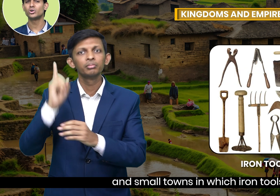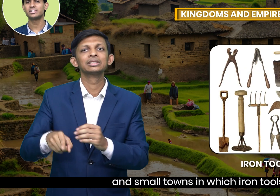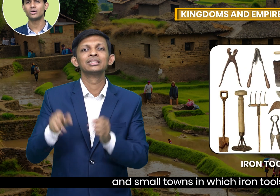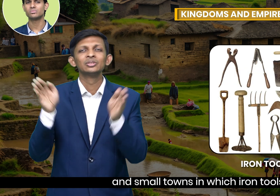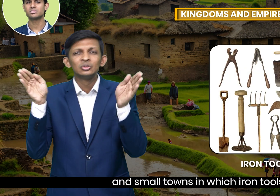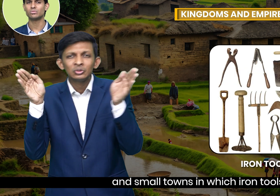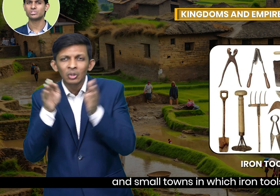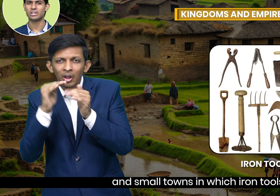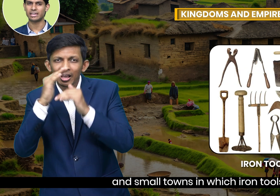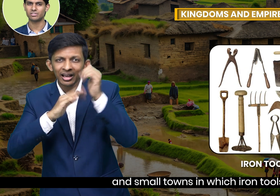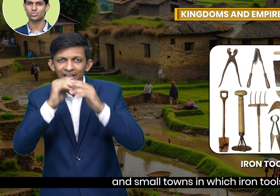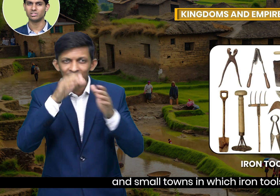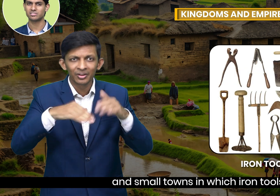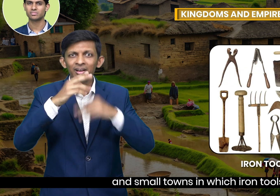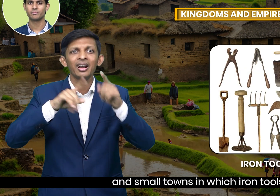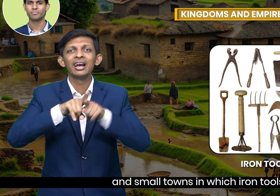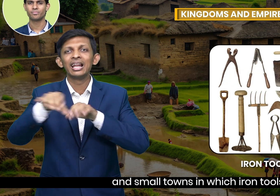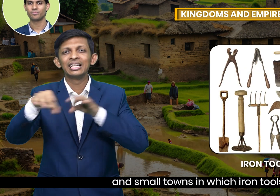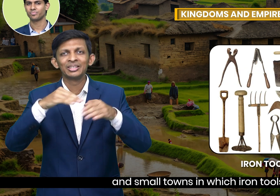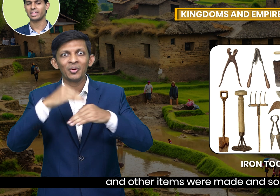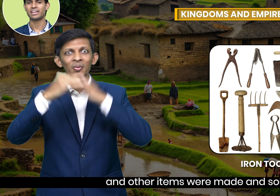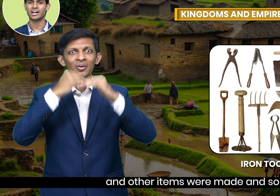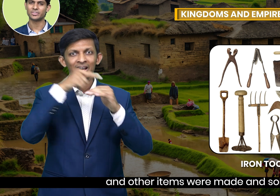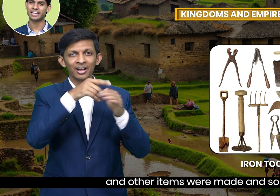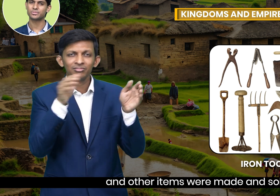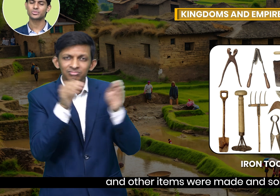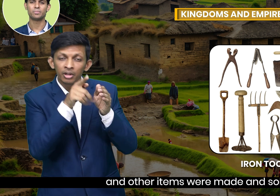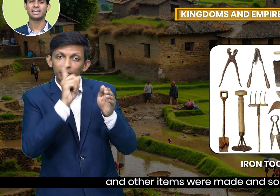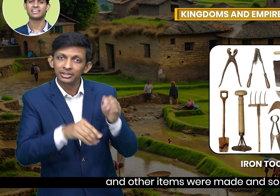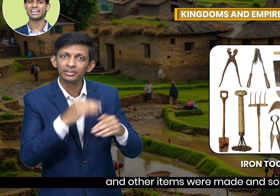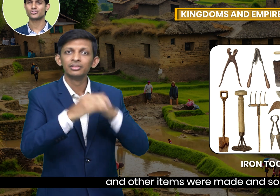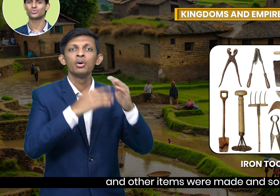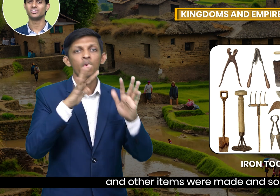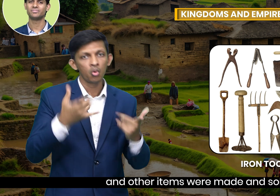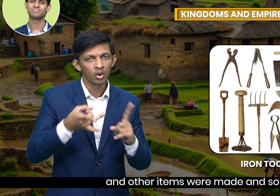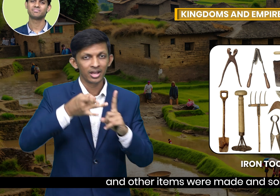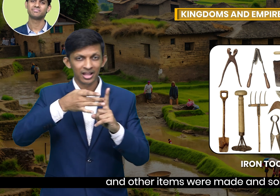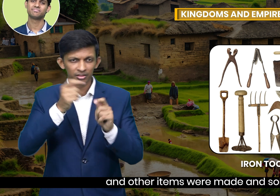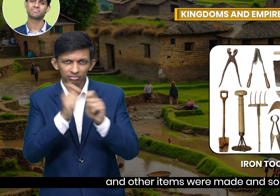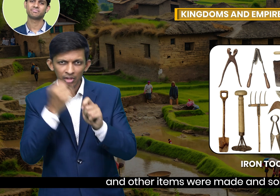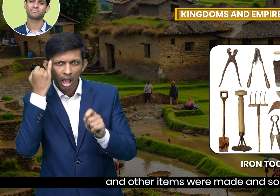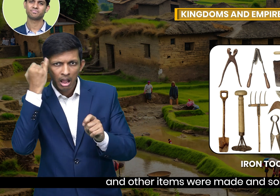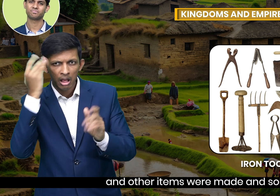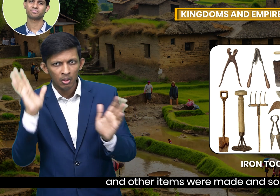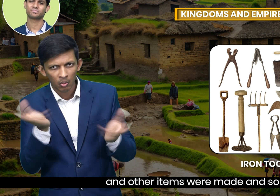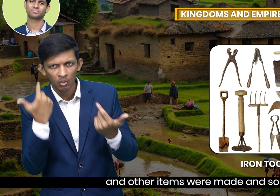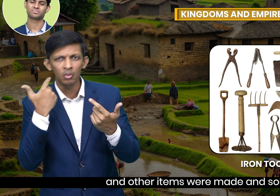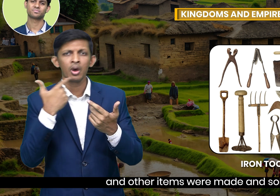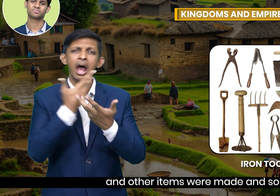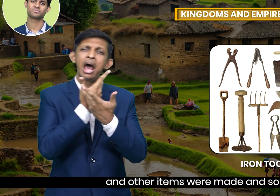and small towns in which iron tools and other items were made and sold.